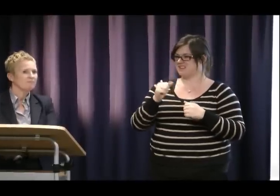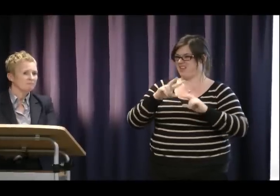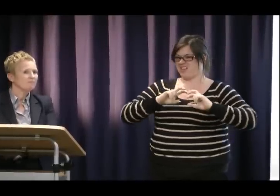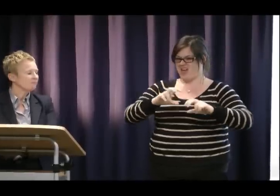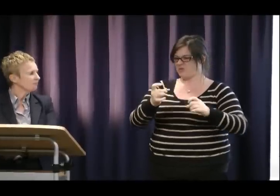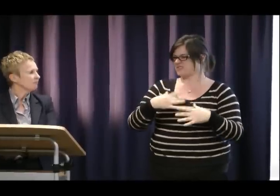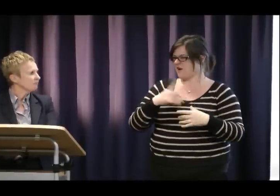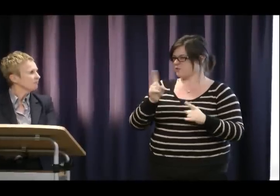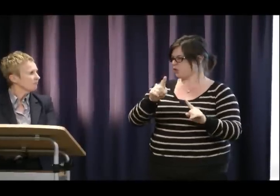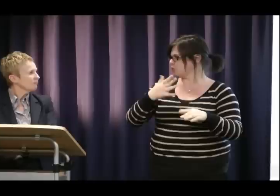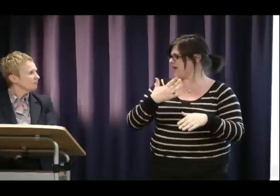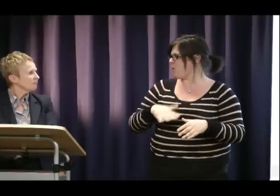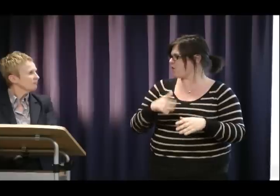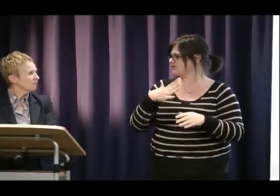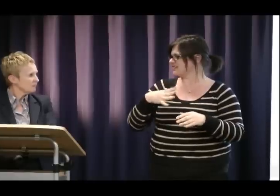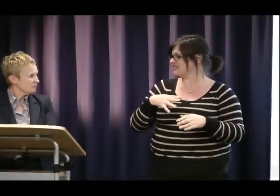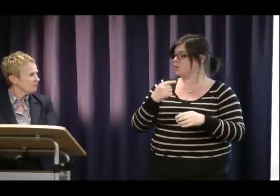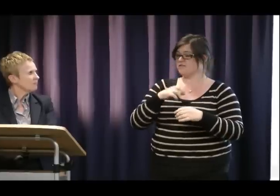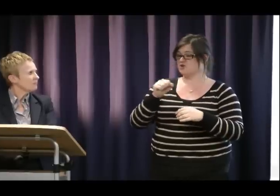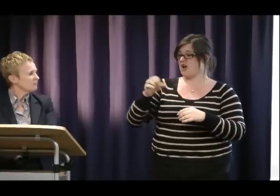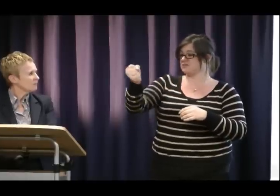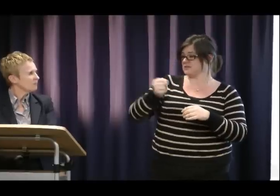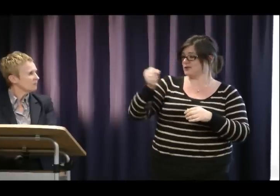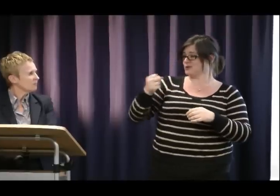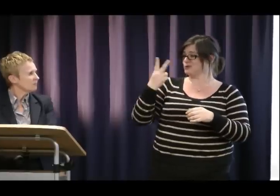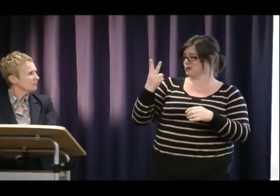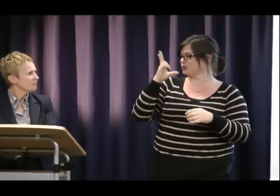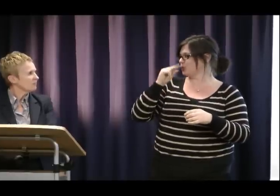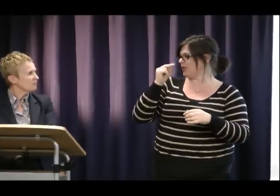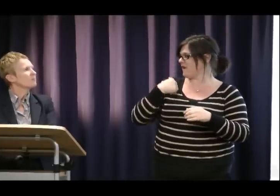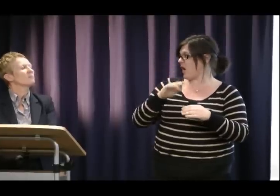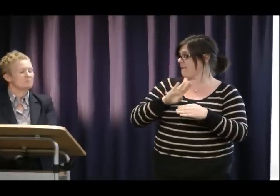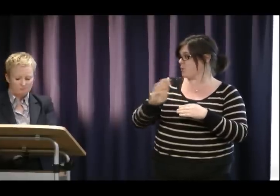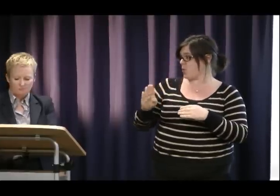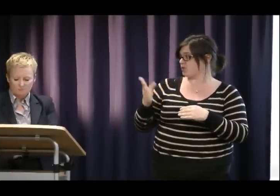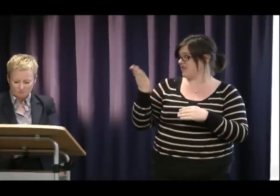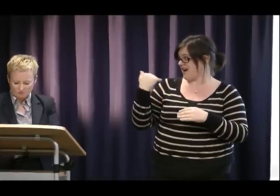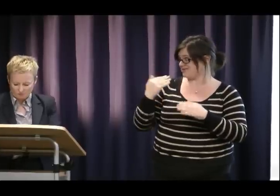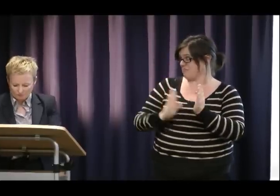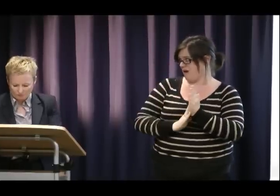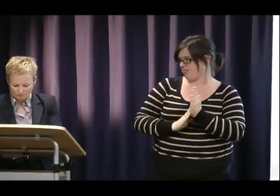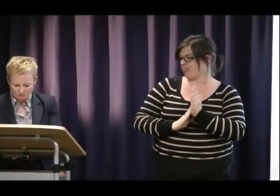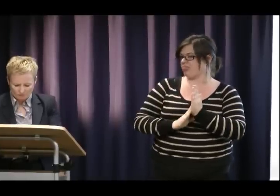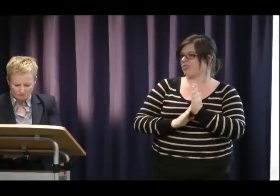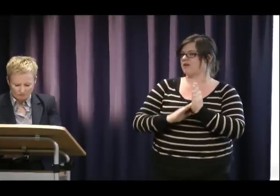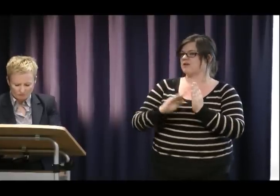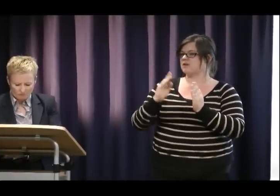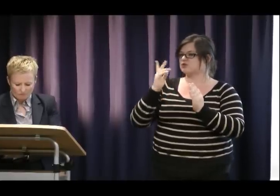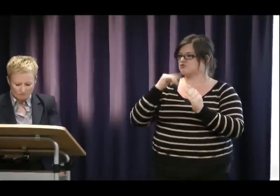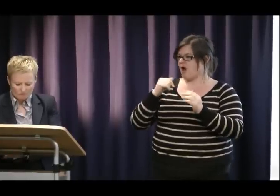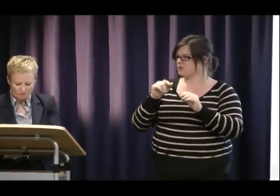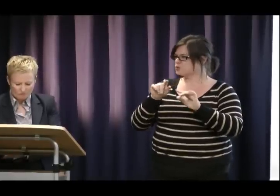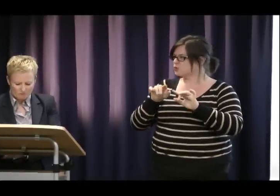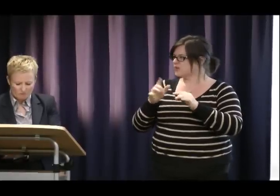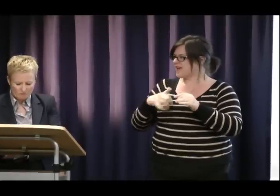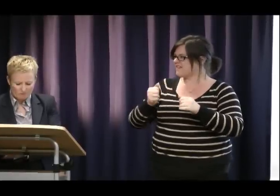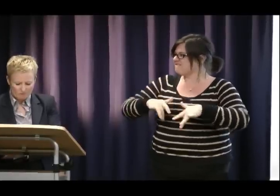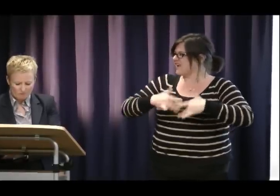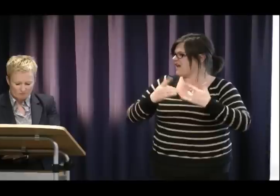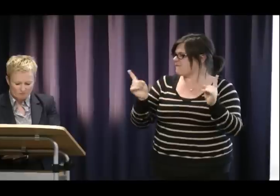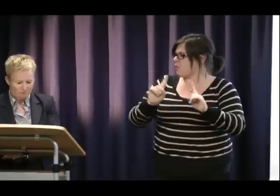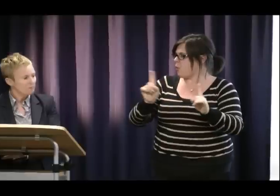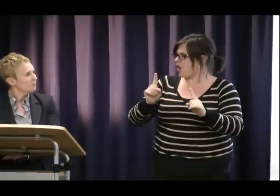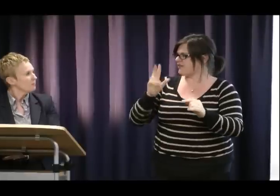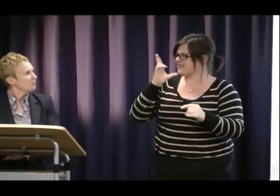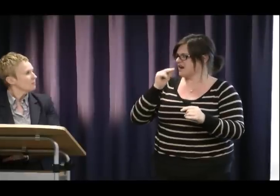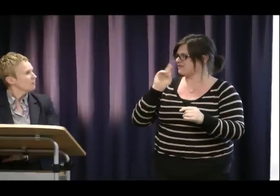Victoria. We're still finding out what they want. We have 2 young people who joined our